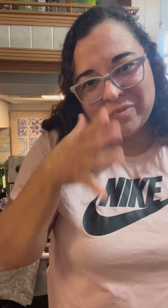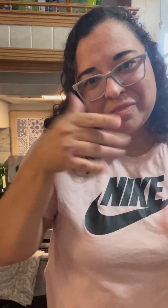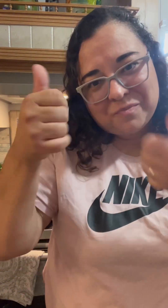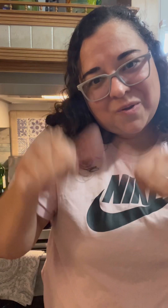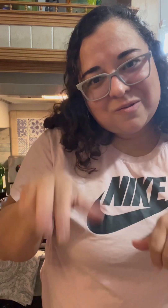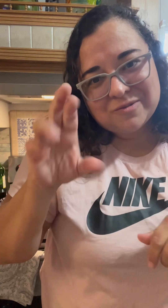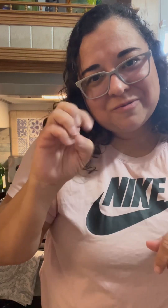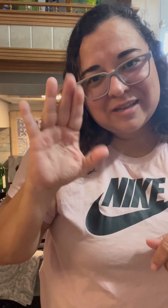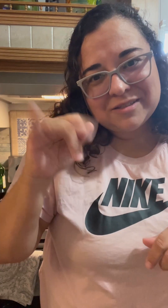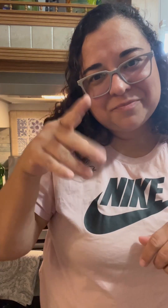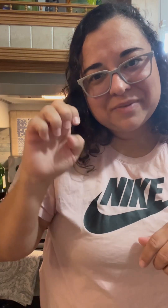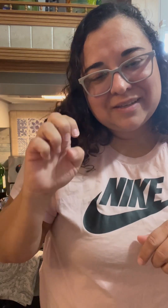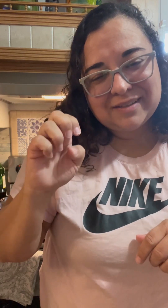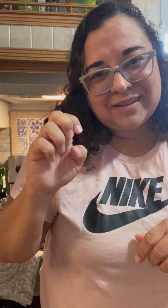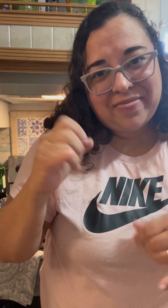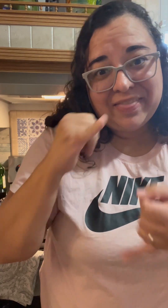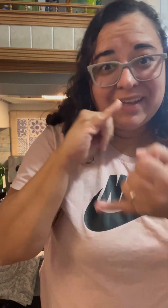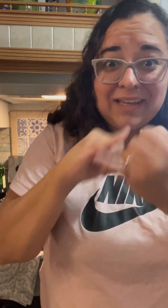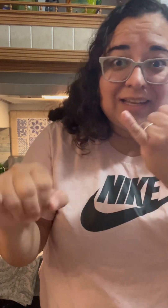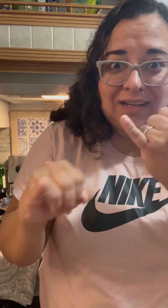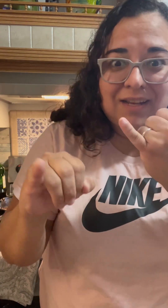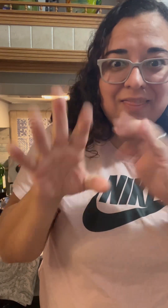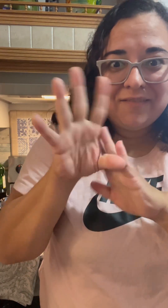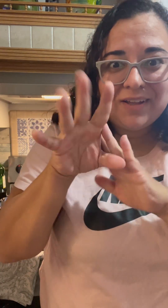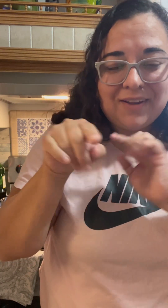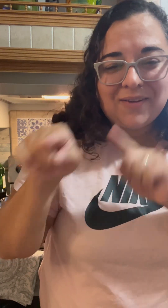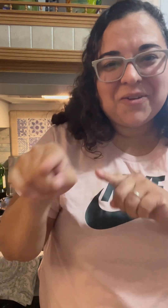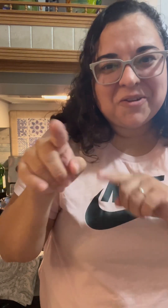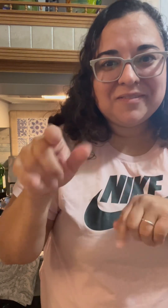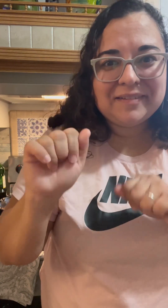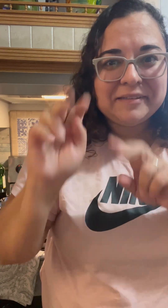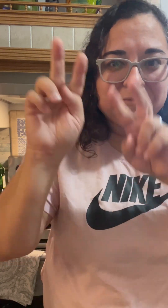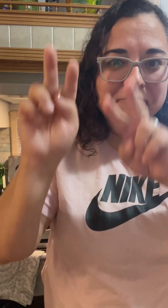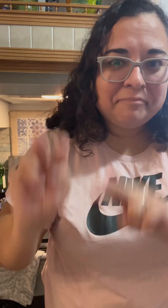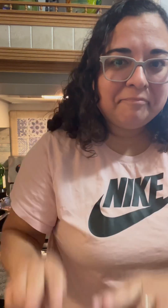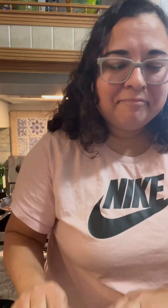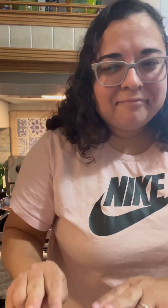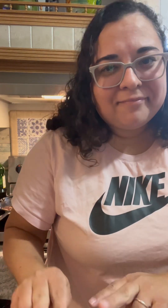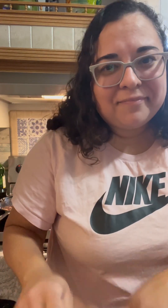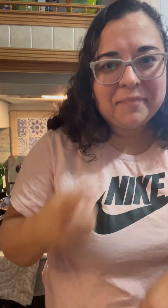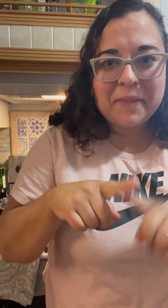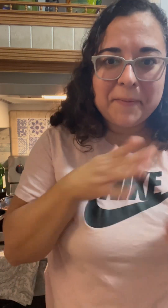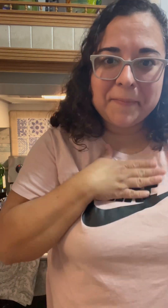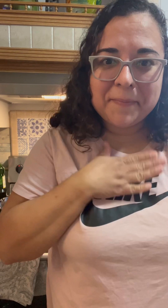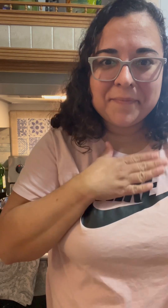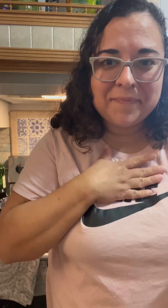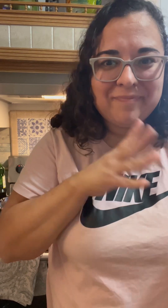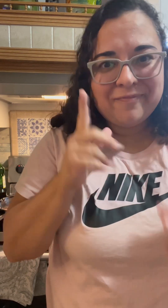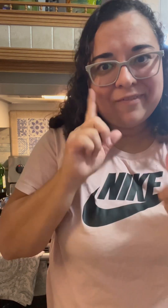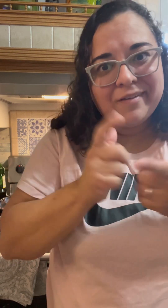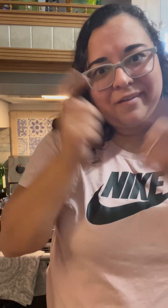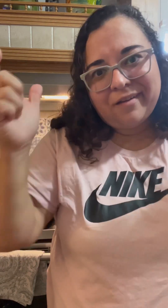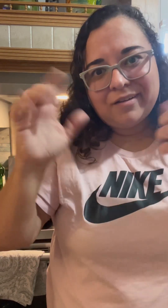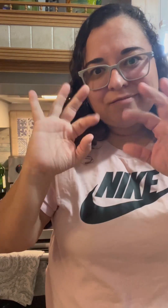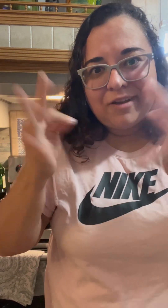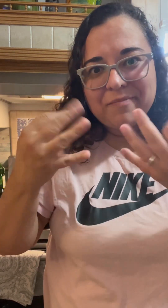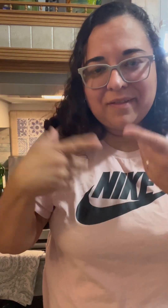And I'll add about 2 to 2.5 cups of heavy whipping cream. You guys would use